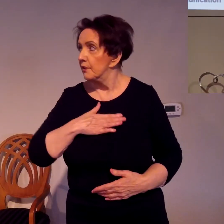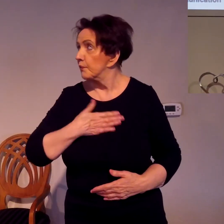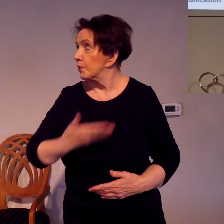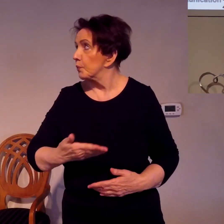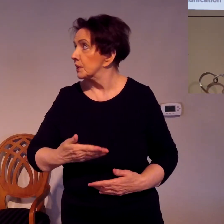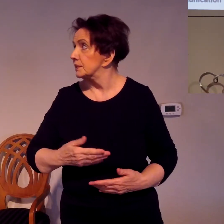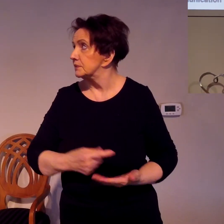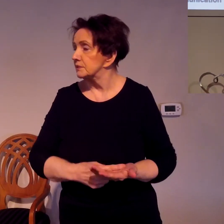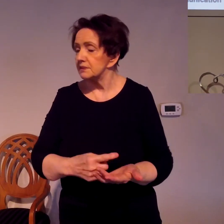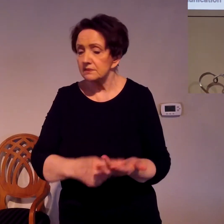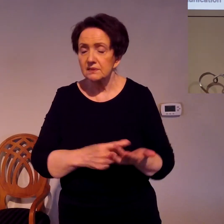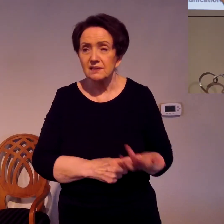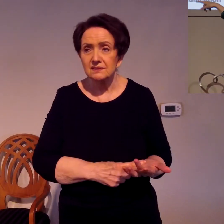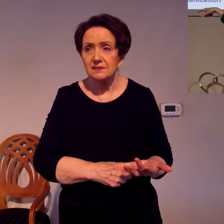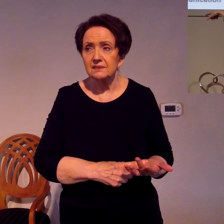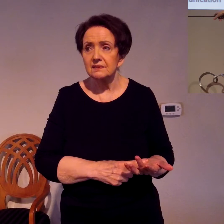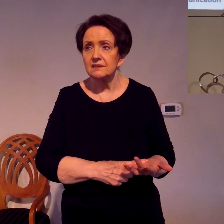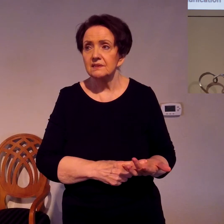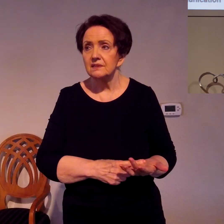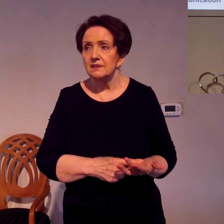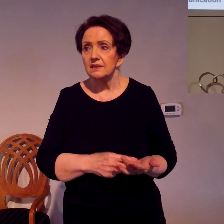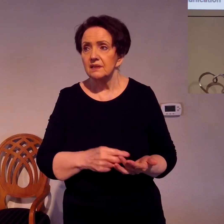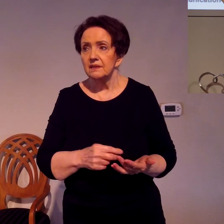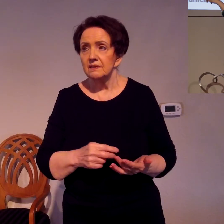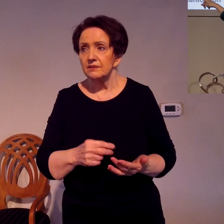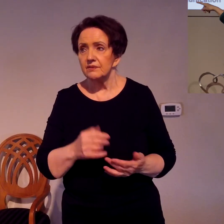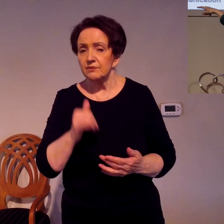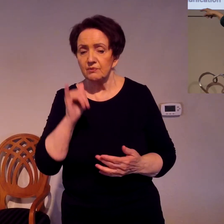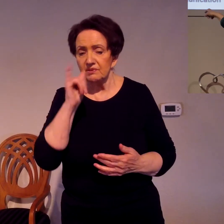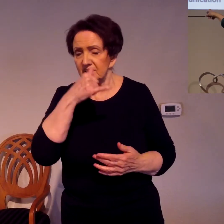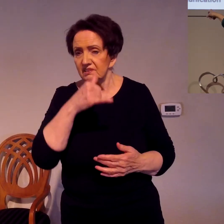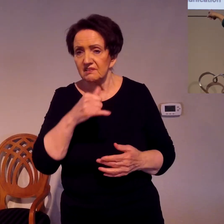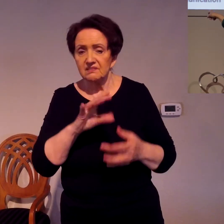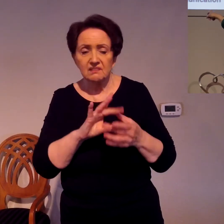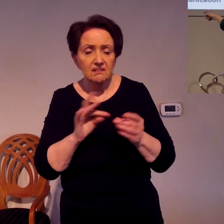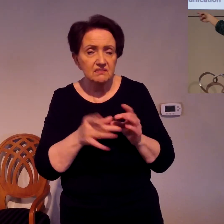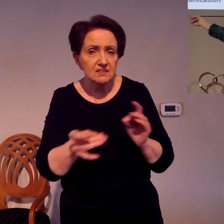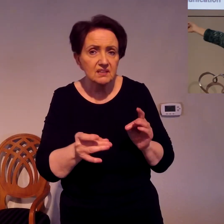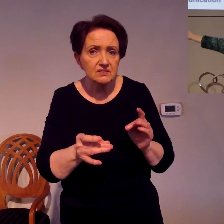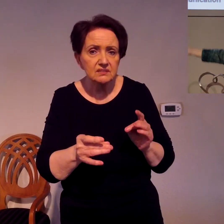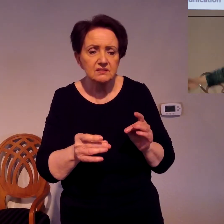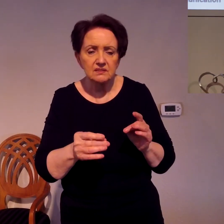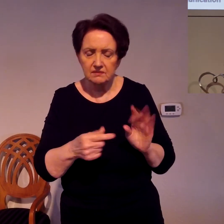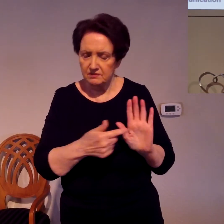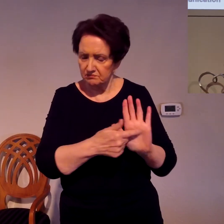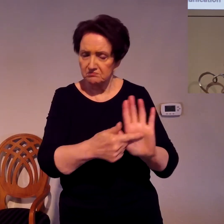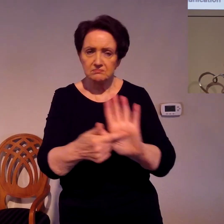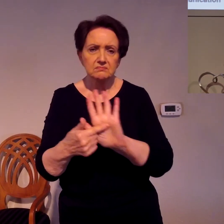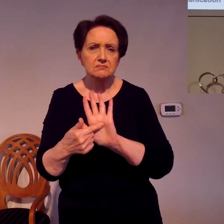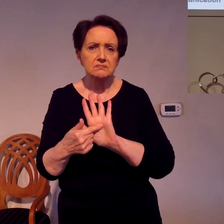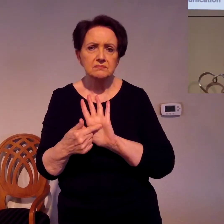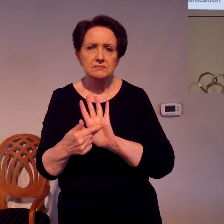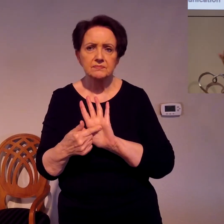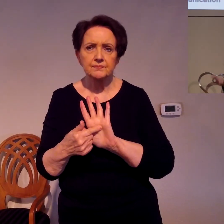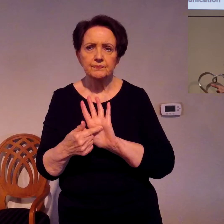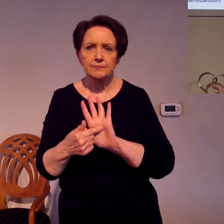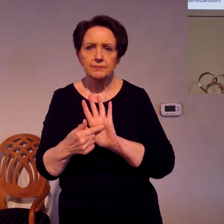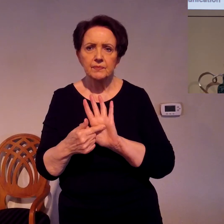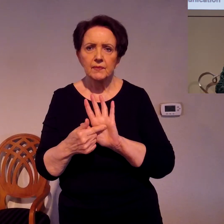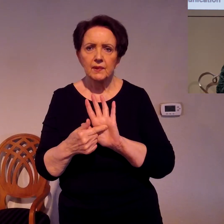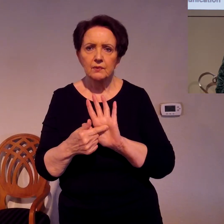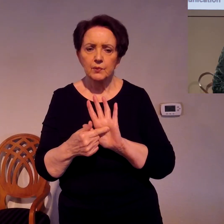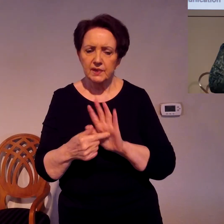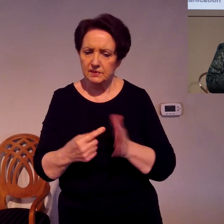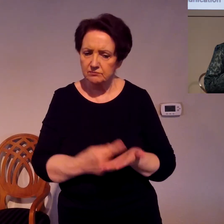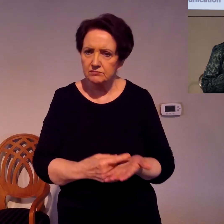happening between us, a lot of this nonsense actually gets illuminated. We get to see it. We get to bring it to the